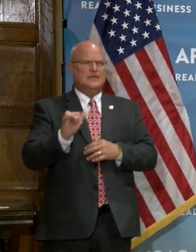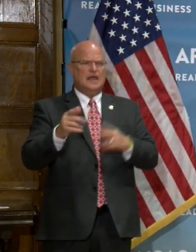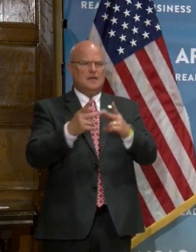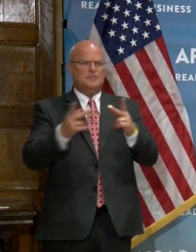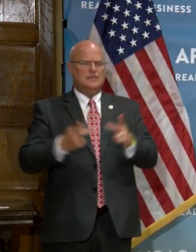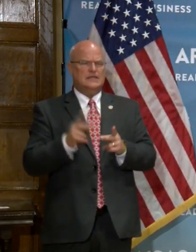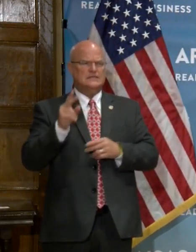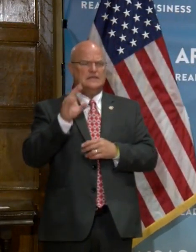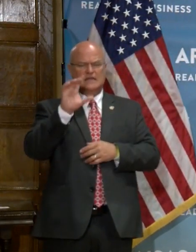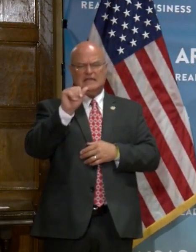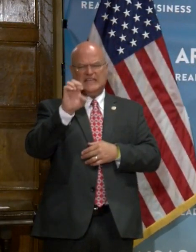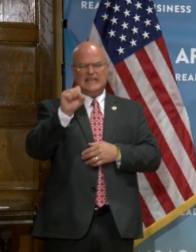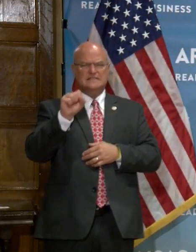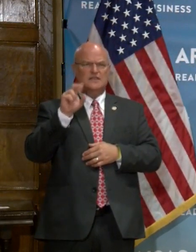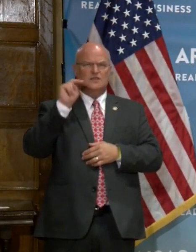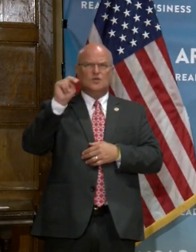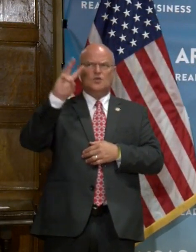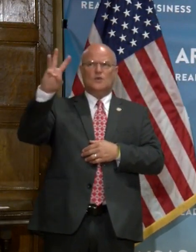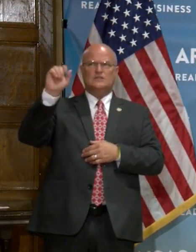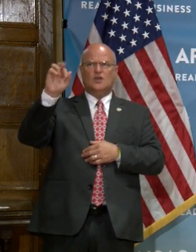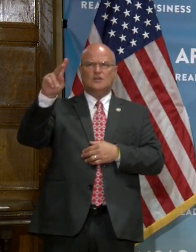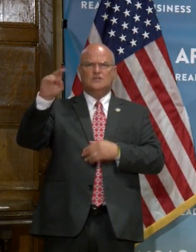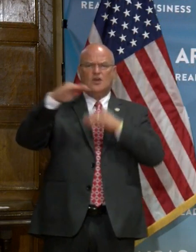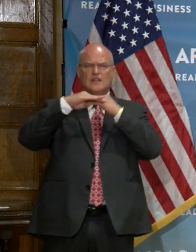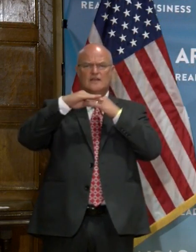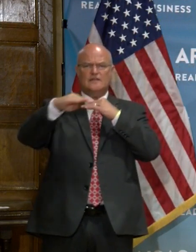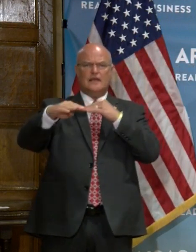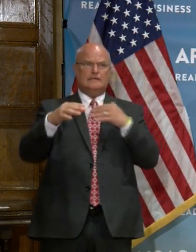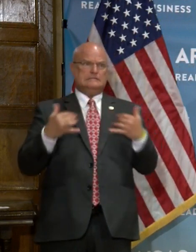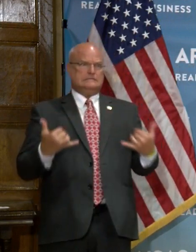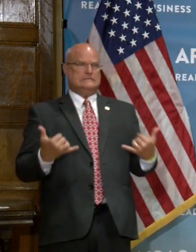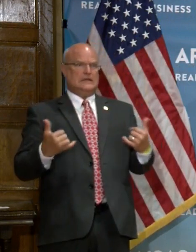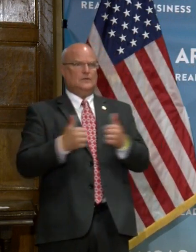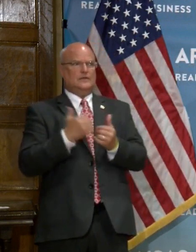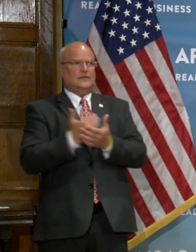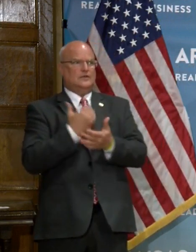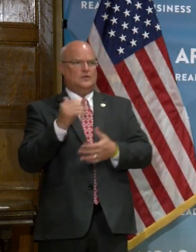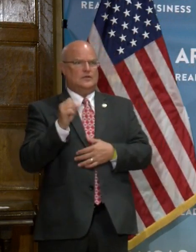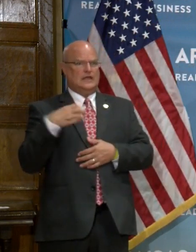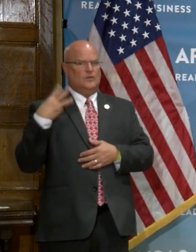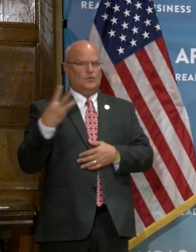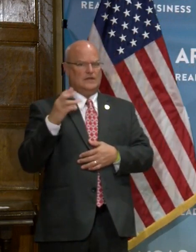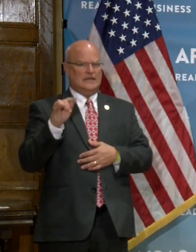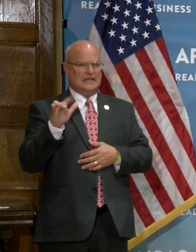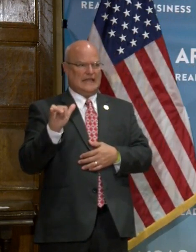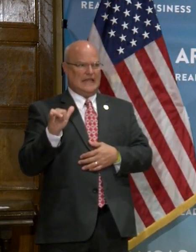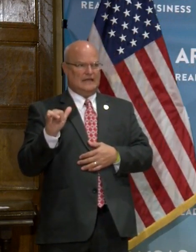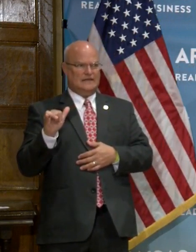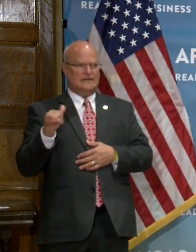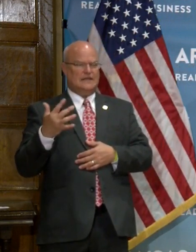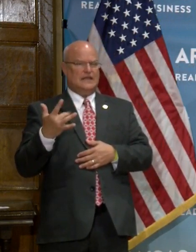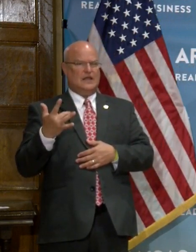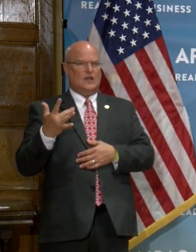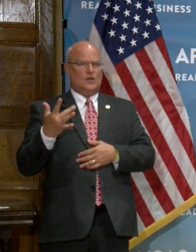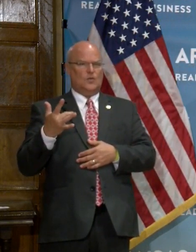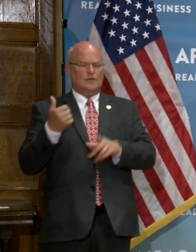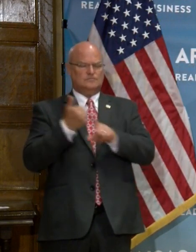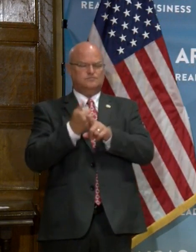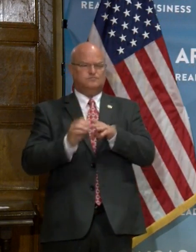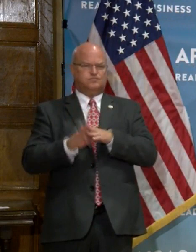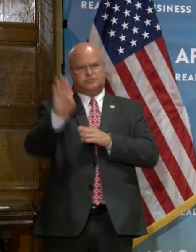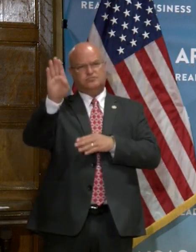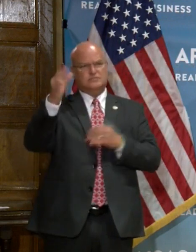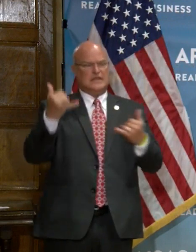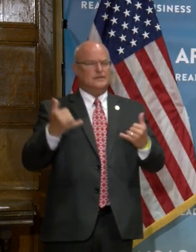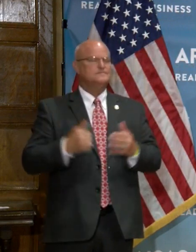in Northwest Arkansas were leveling out. What do you say now with these new cases in Washington County and why they're not leveling out